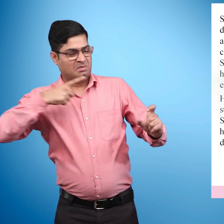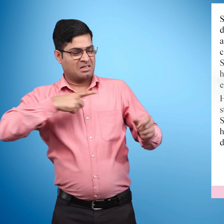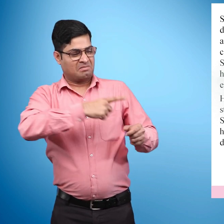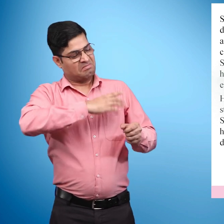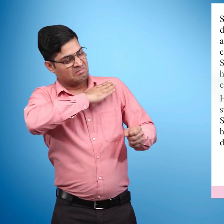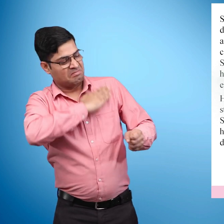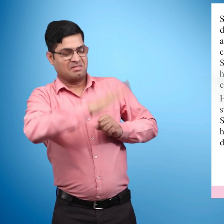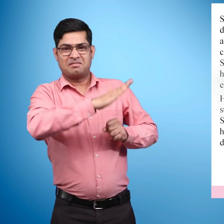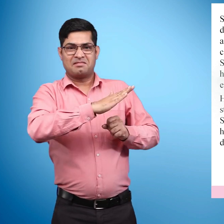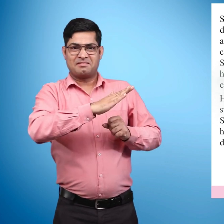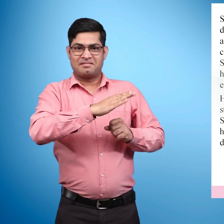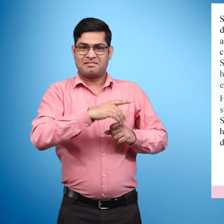enemy.